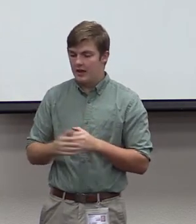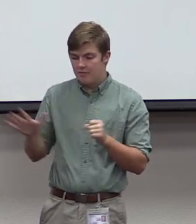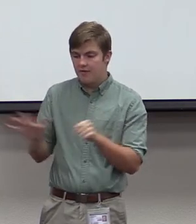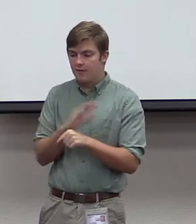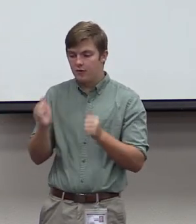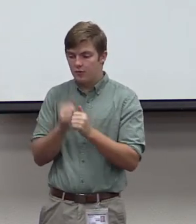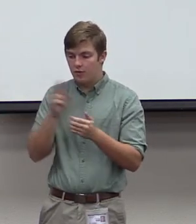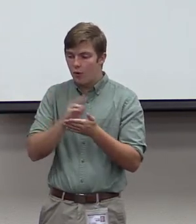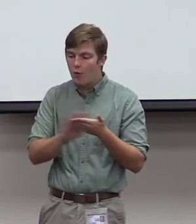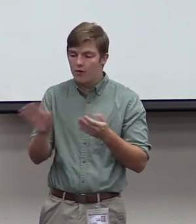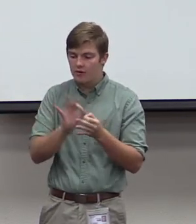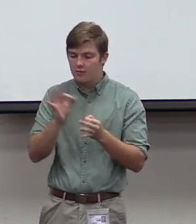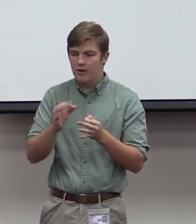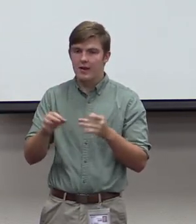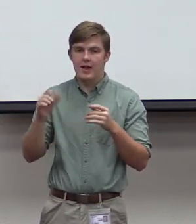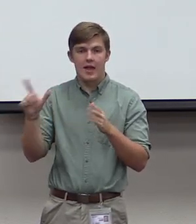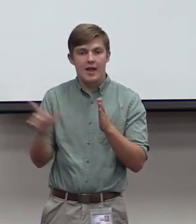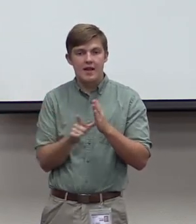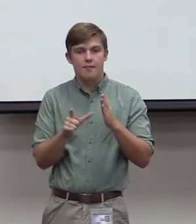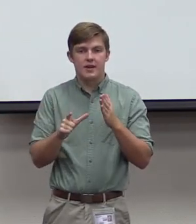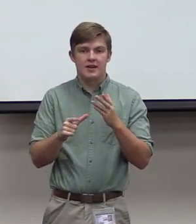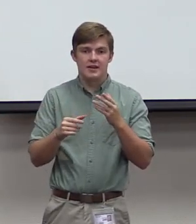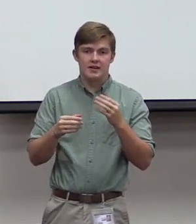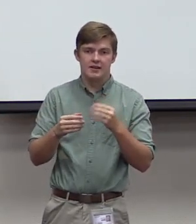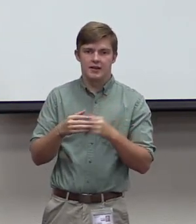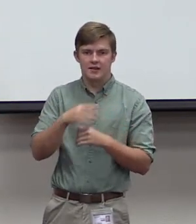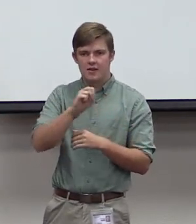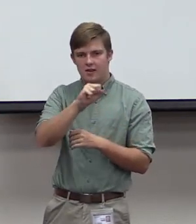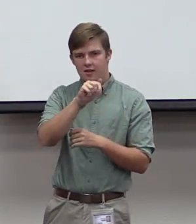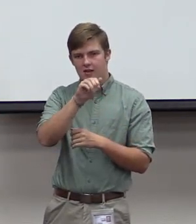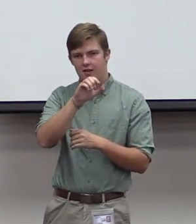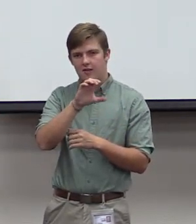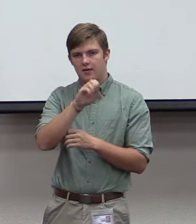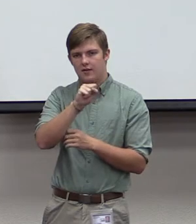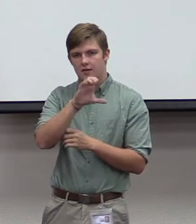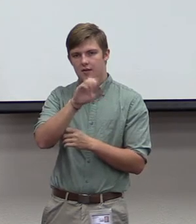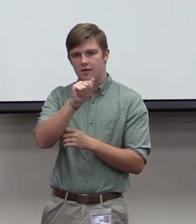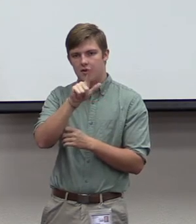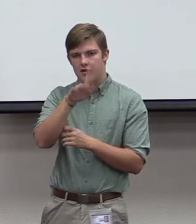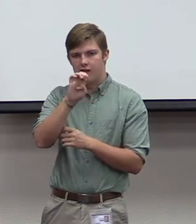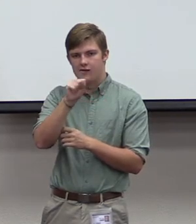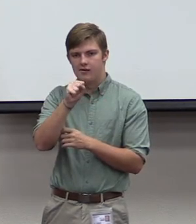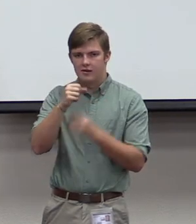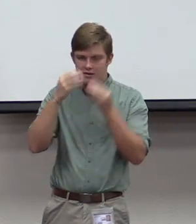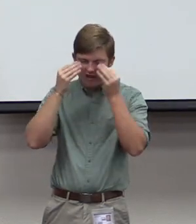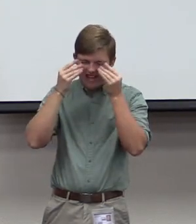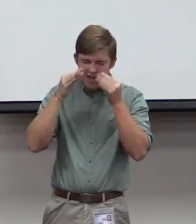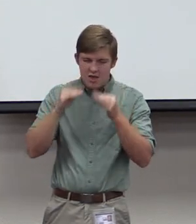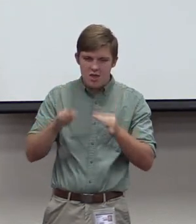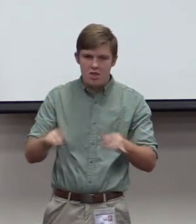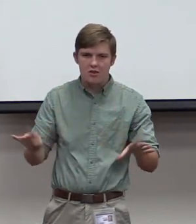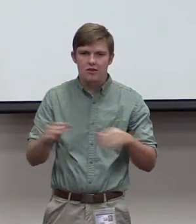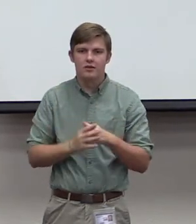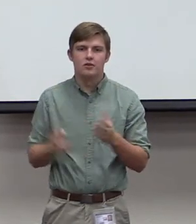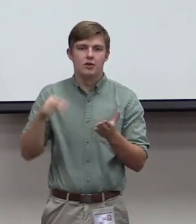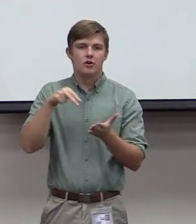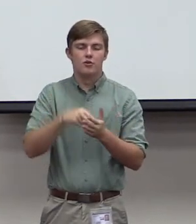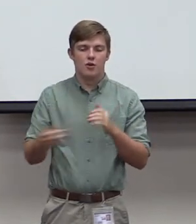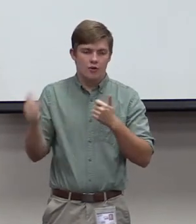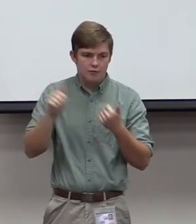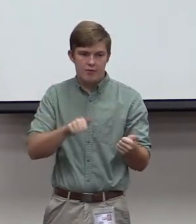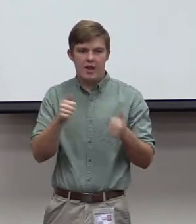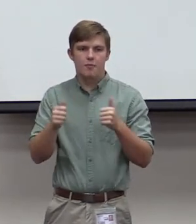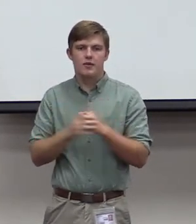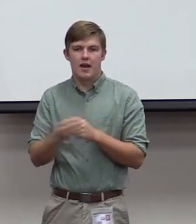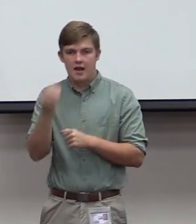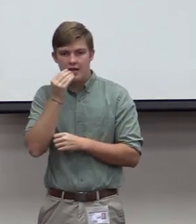immediately something like scales fell from his eyes, and he regained his sight. And then he rose, and he was baptized, and taking food,